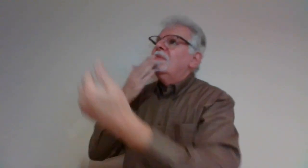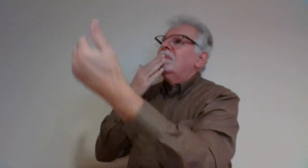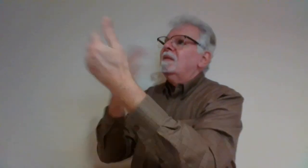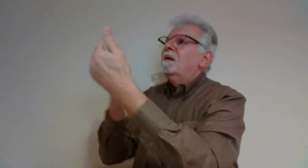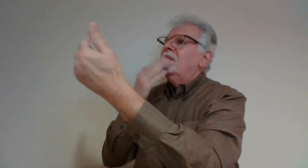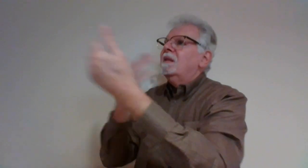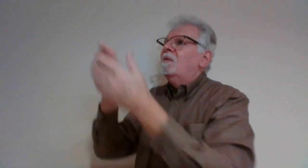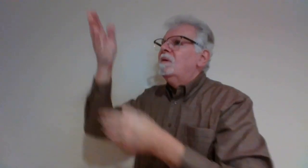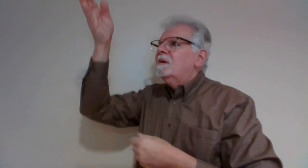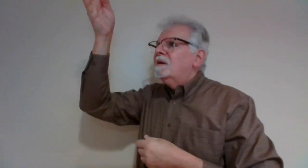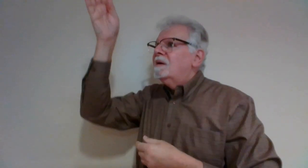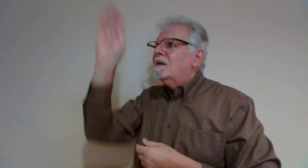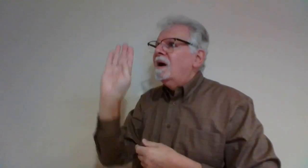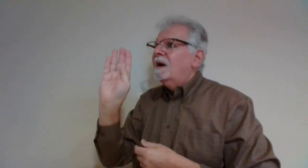Thanks be to God.